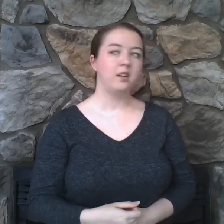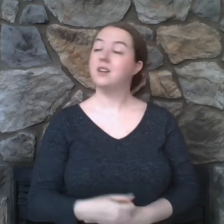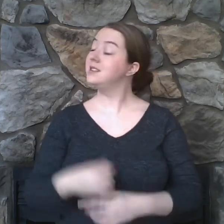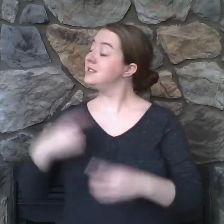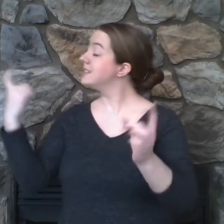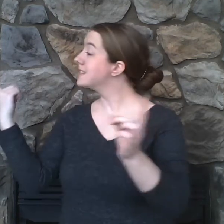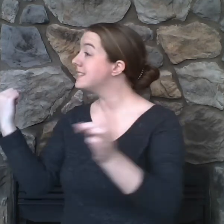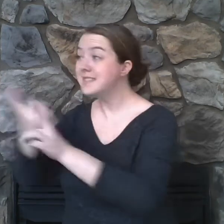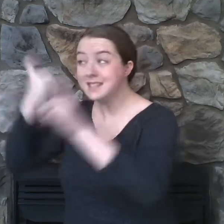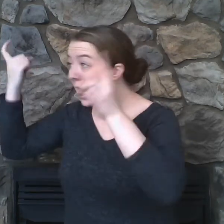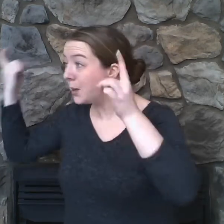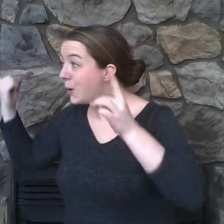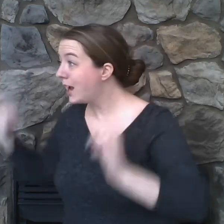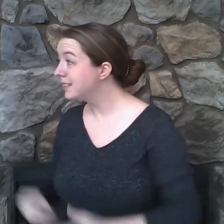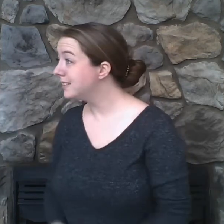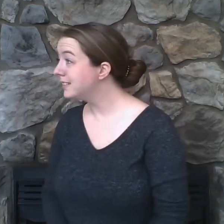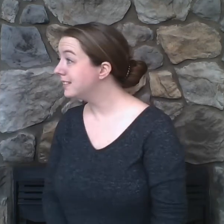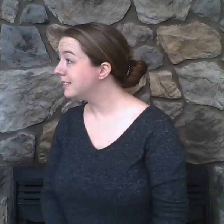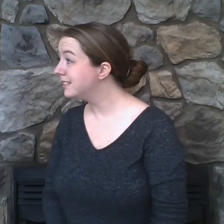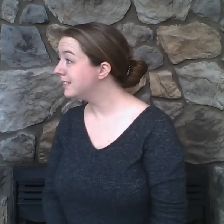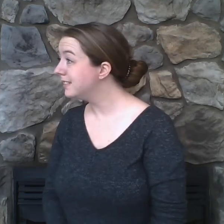To celebrate, said her mom.